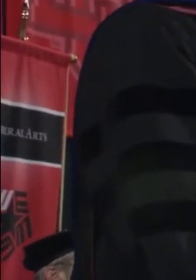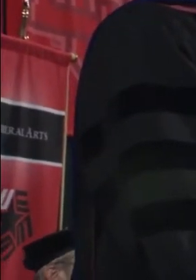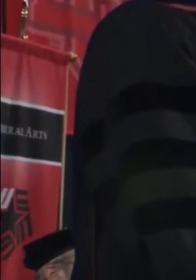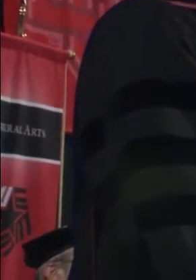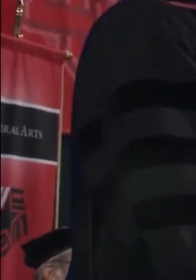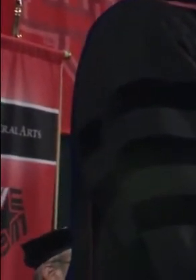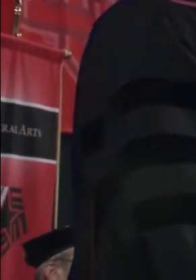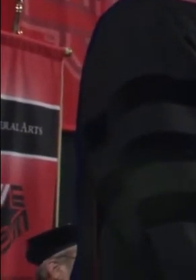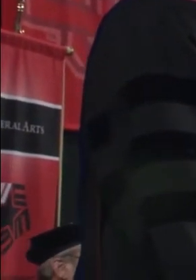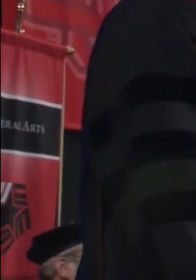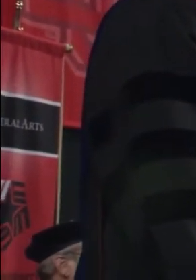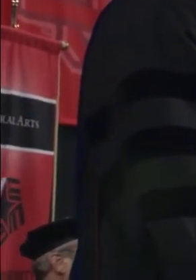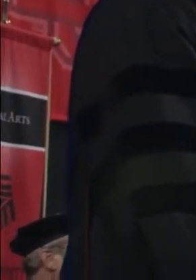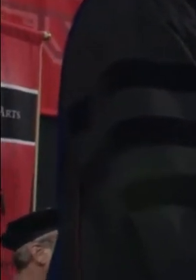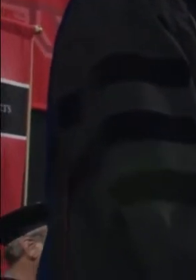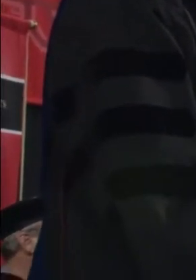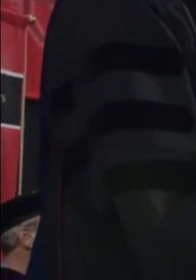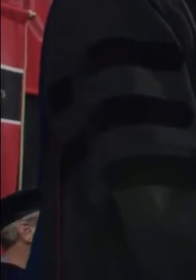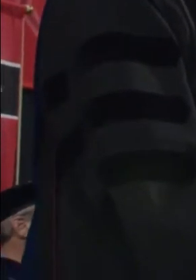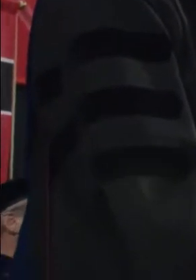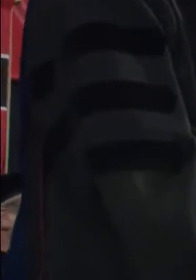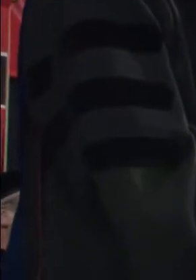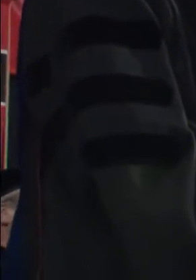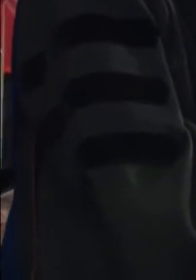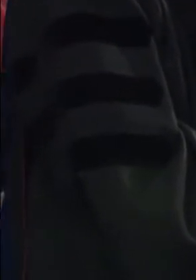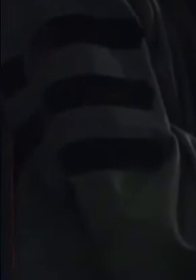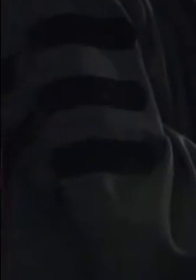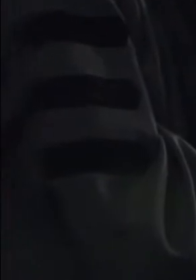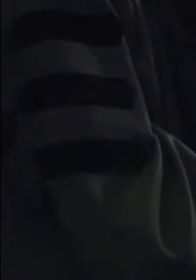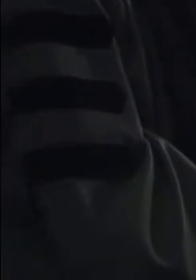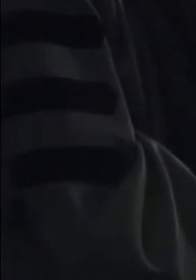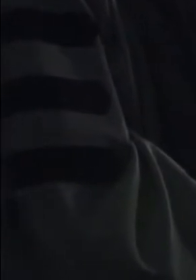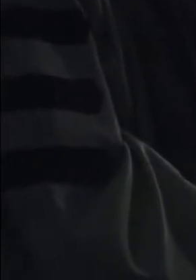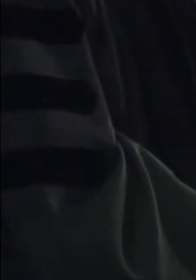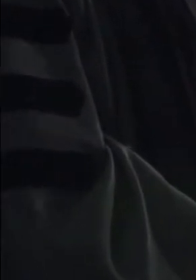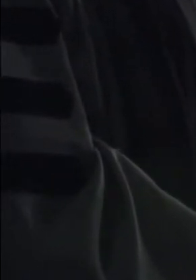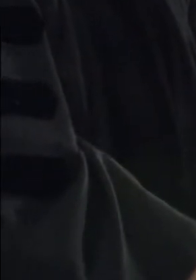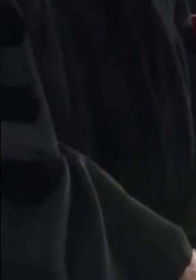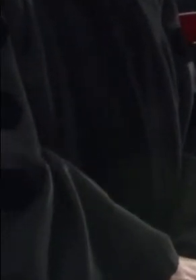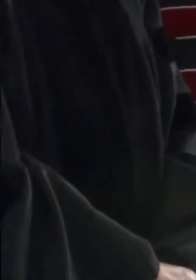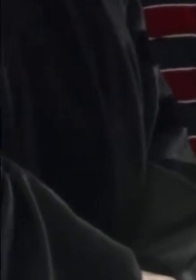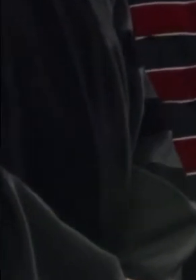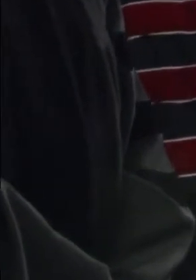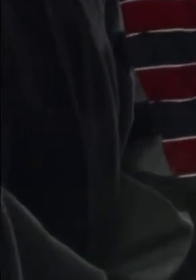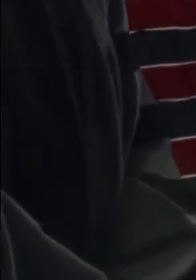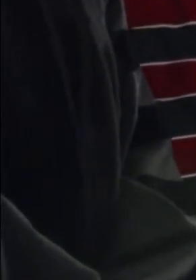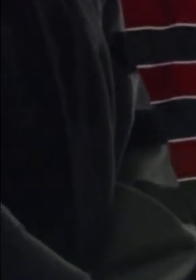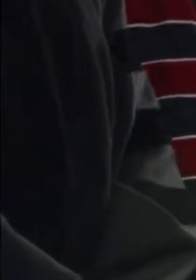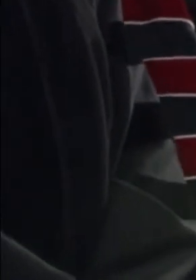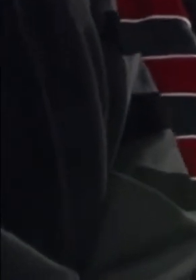Dr. Xiangyang Lei, Interim Chair, Department of Chemistry and Biochemistry.